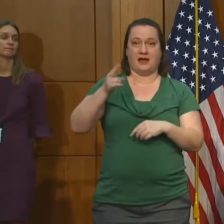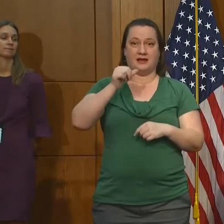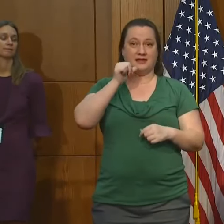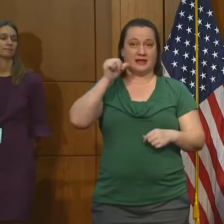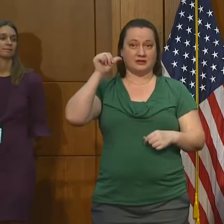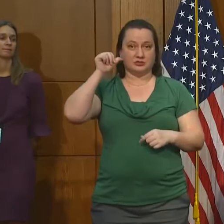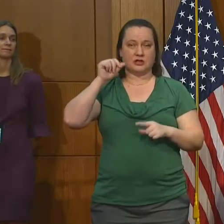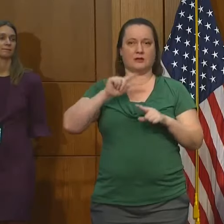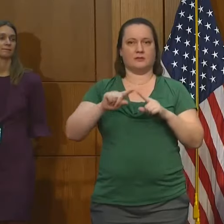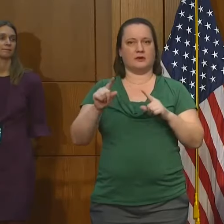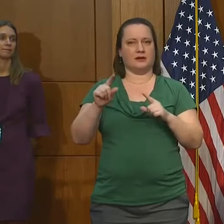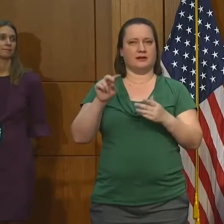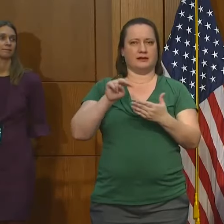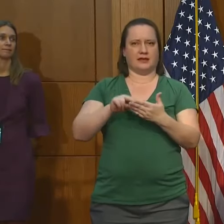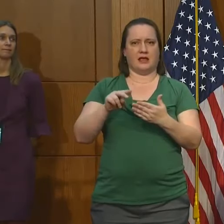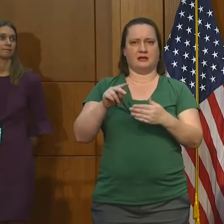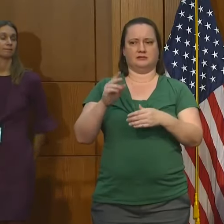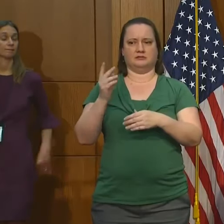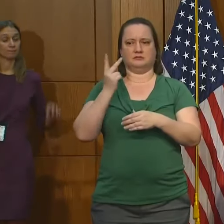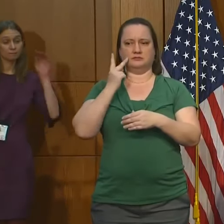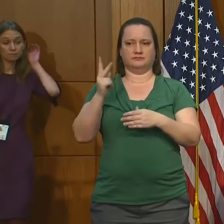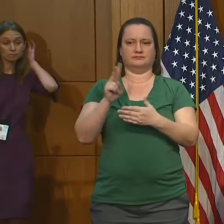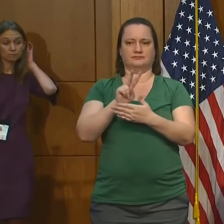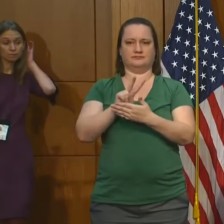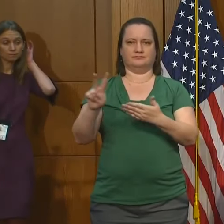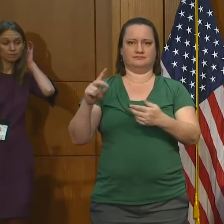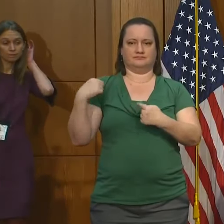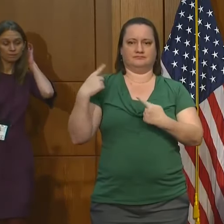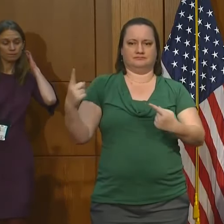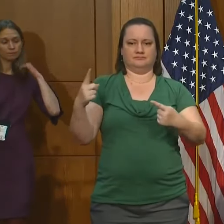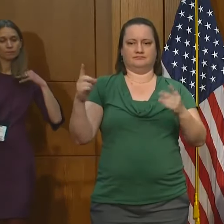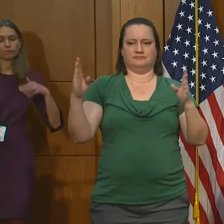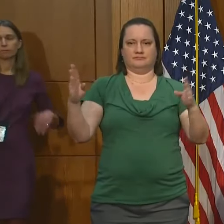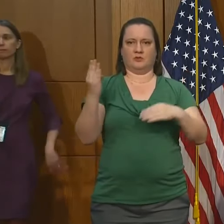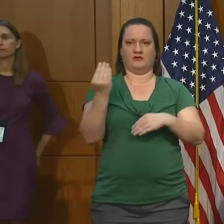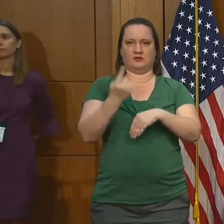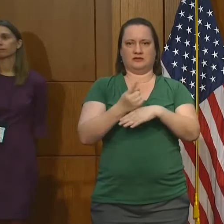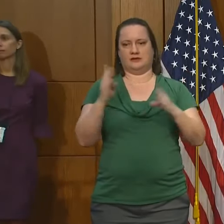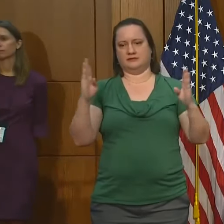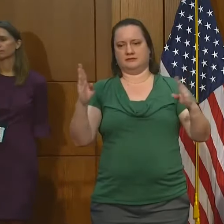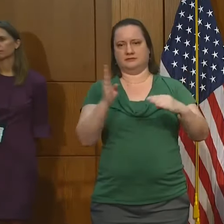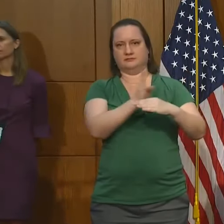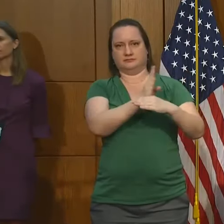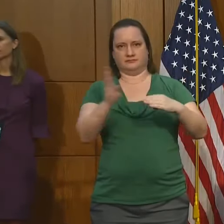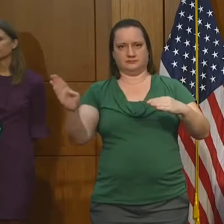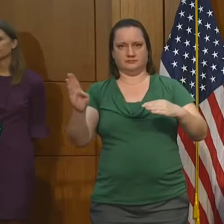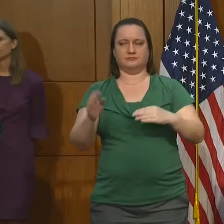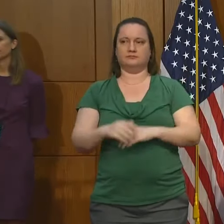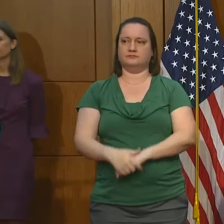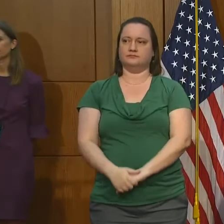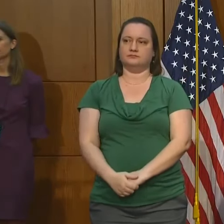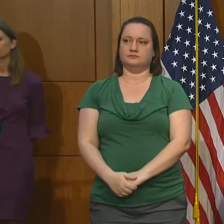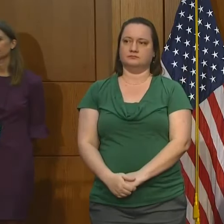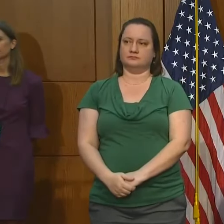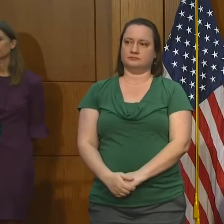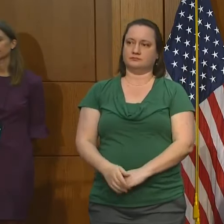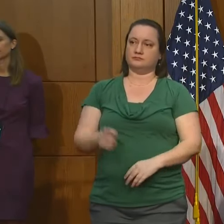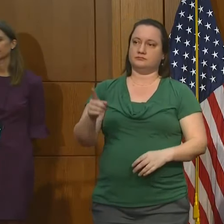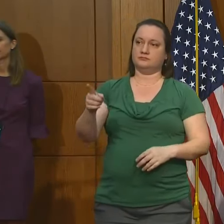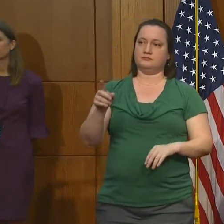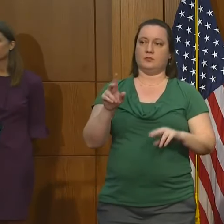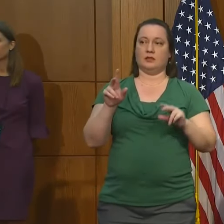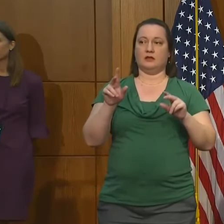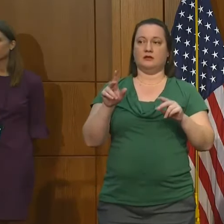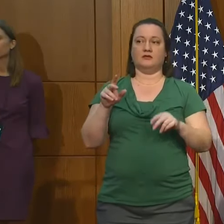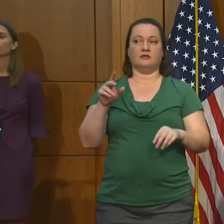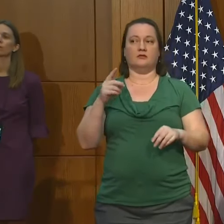yesterday, but again, let's look at the trends, and that's what we're following. Yes, sir. Governor, for those who never really favored